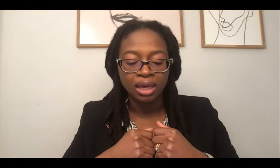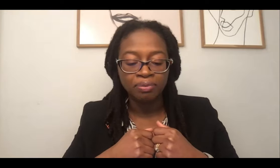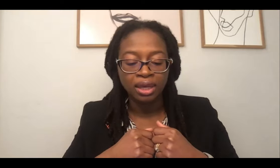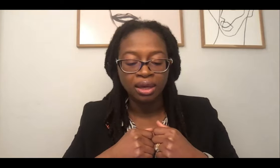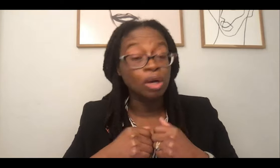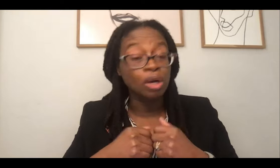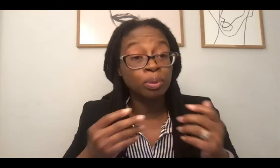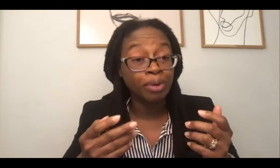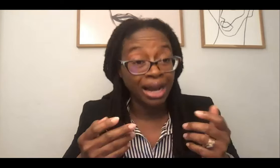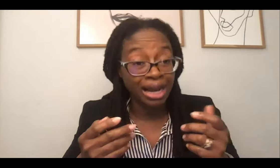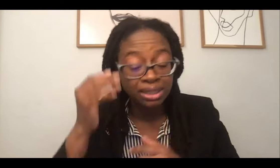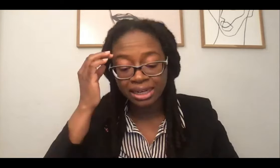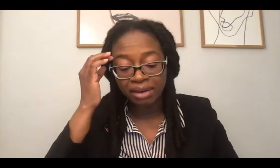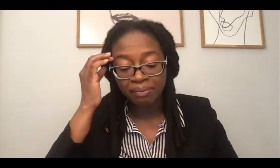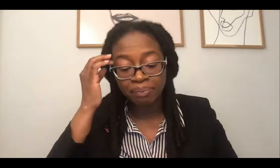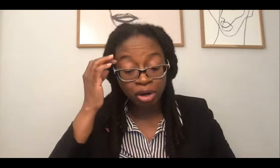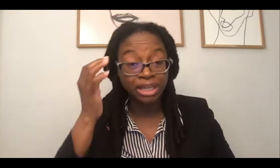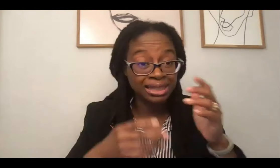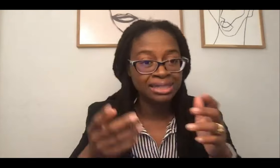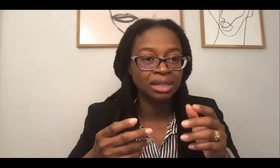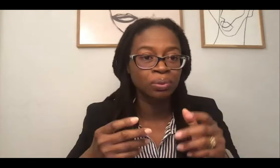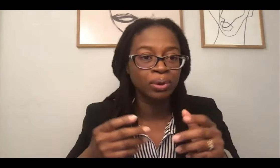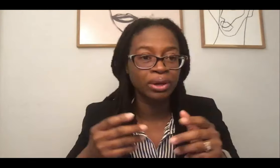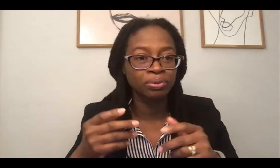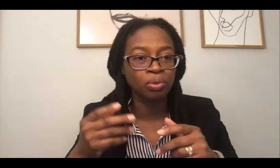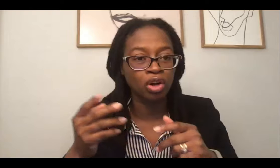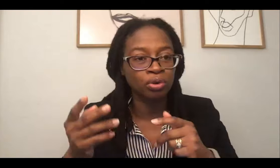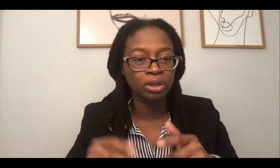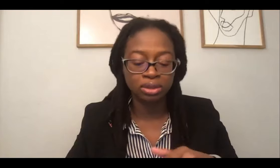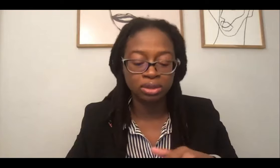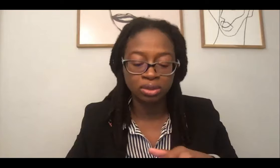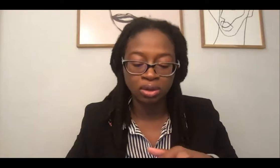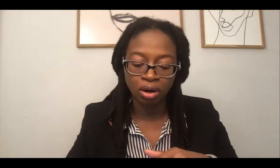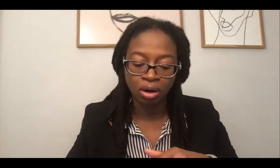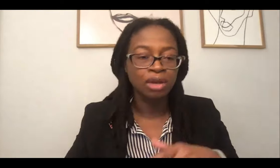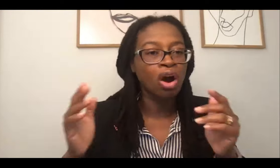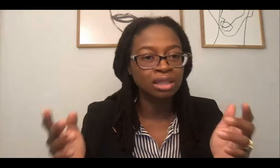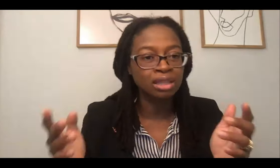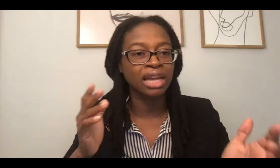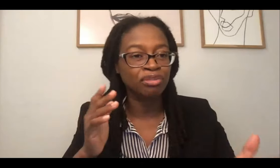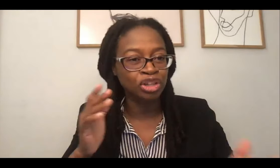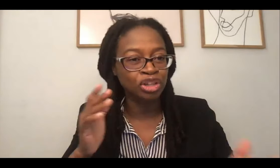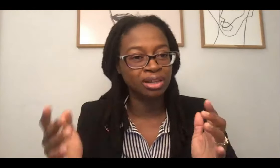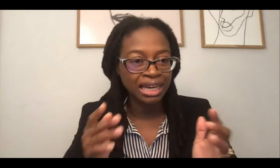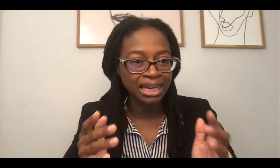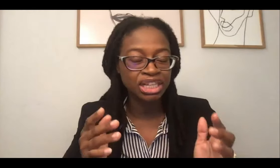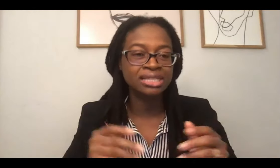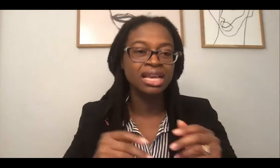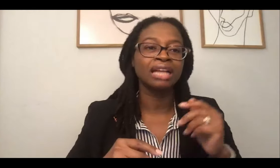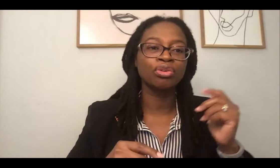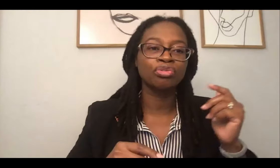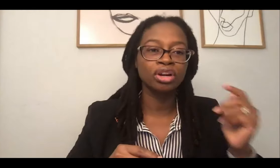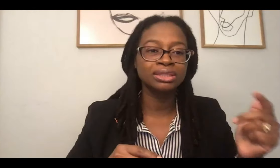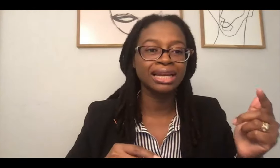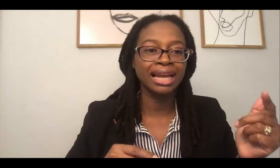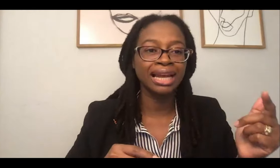some good practices that have been emerging that ties in with what the report calls those horizontal and vertical linkages. And so first